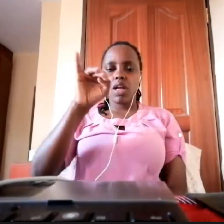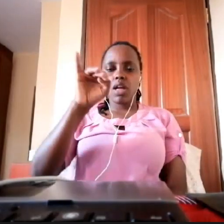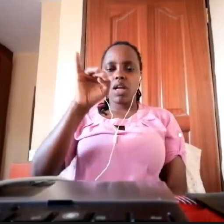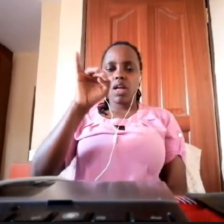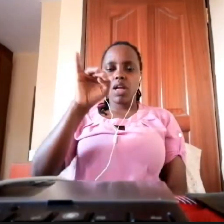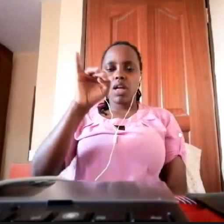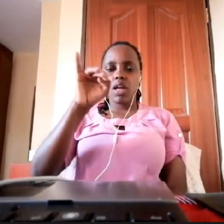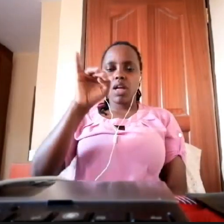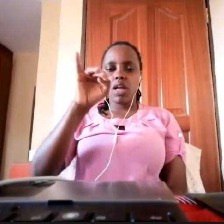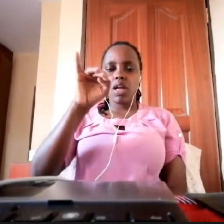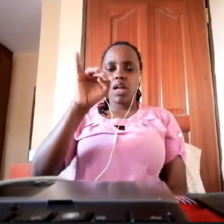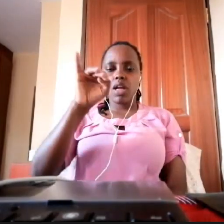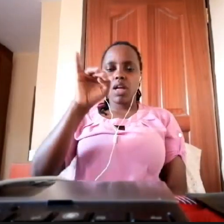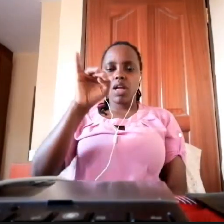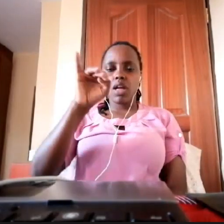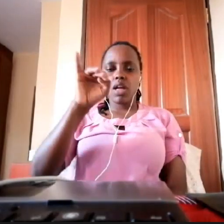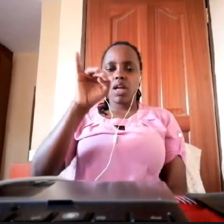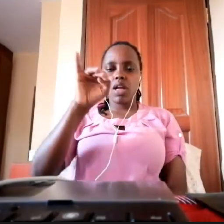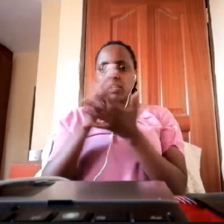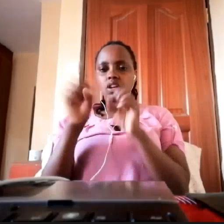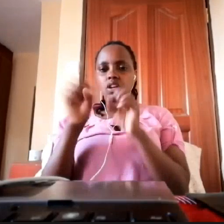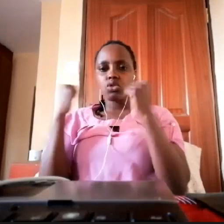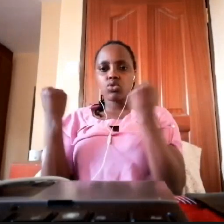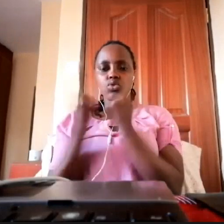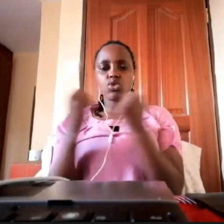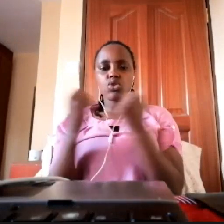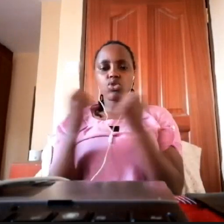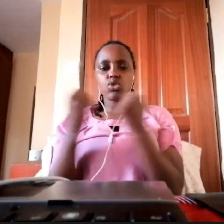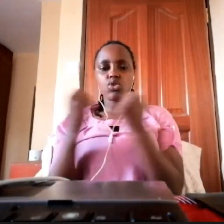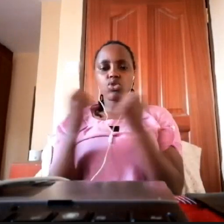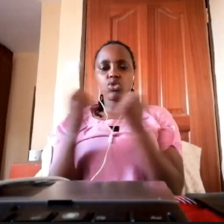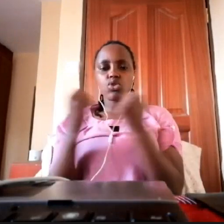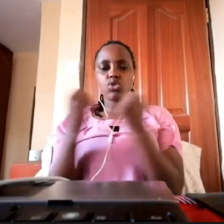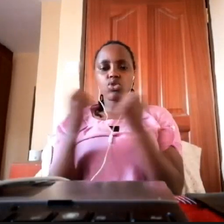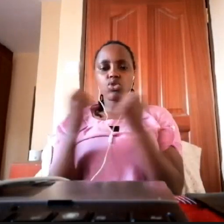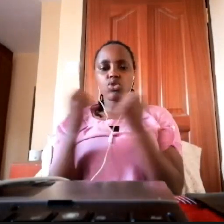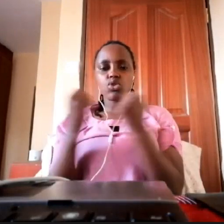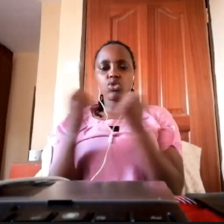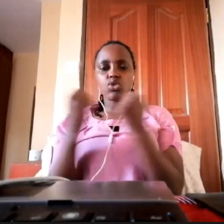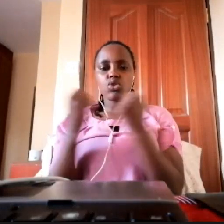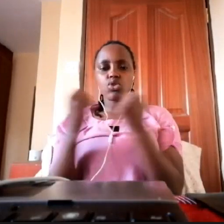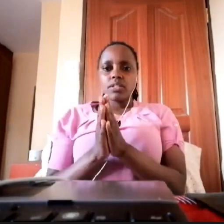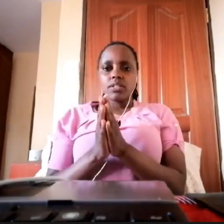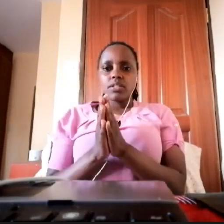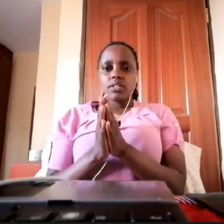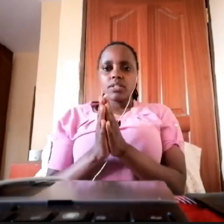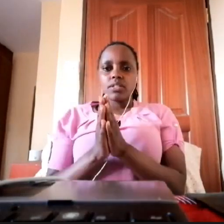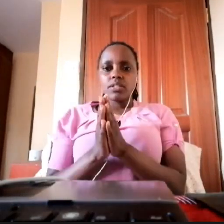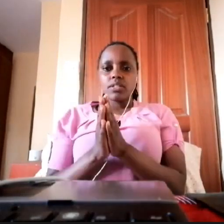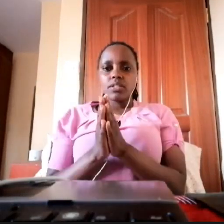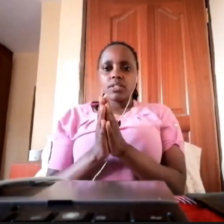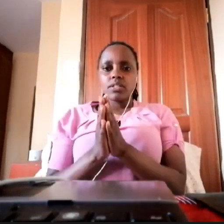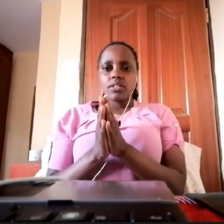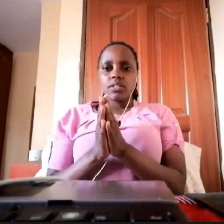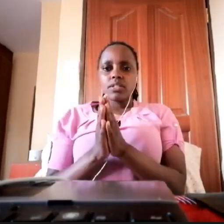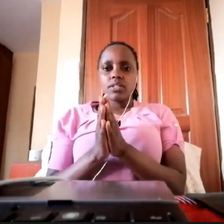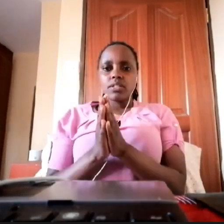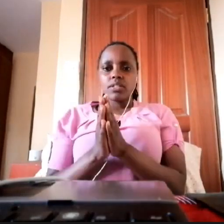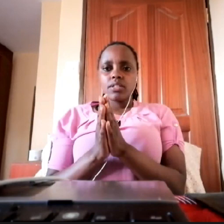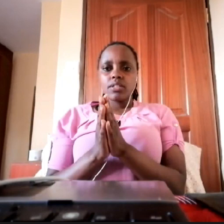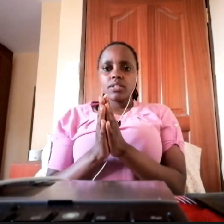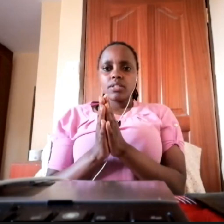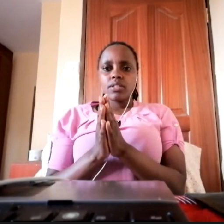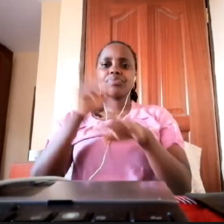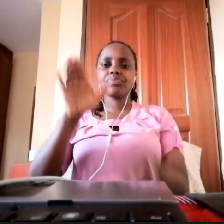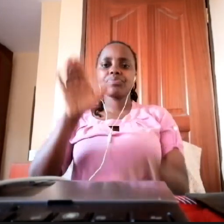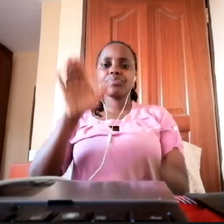various structures like the Department of Social Welfare, the Ministry for Children and Social Welfare, the National